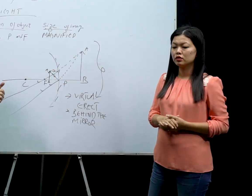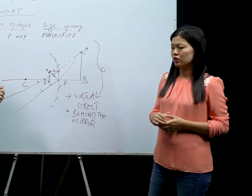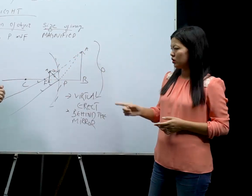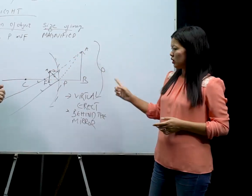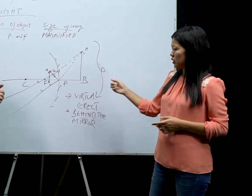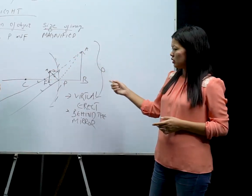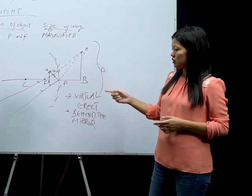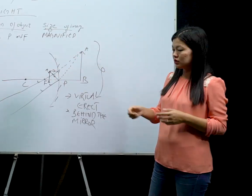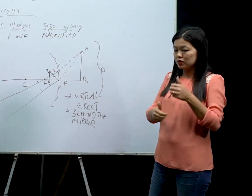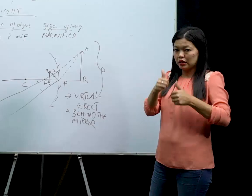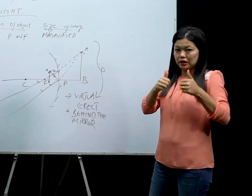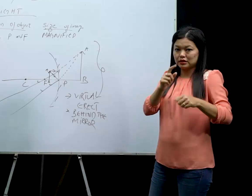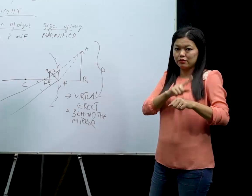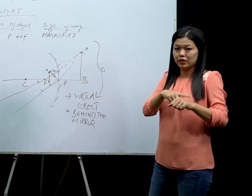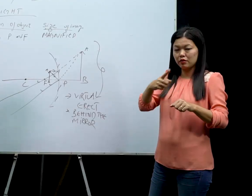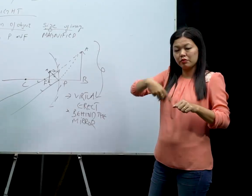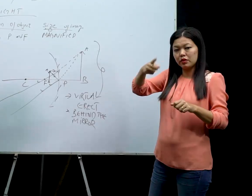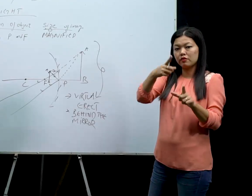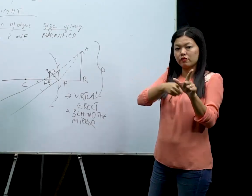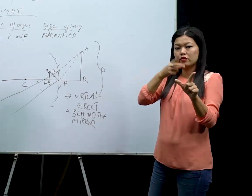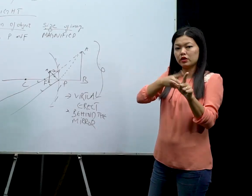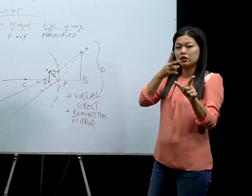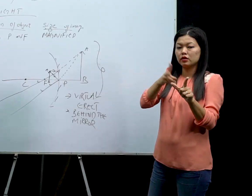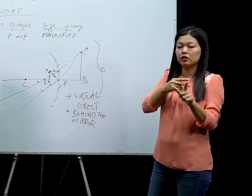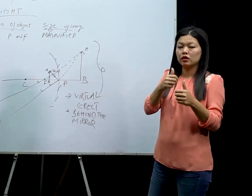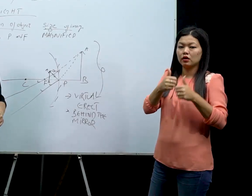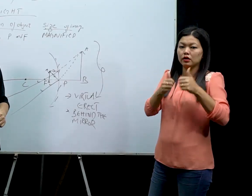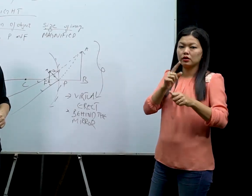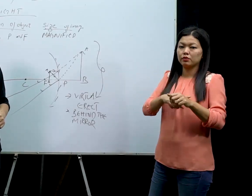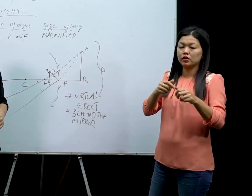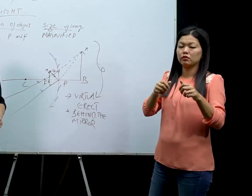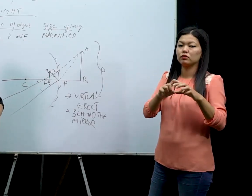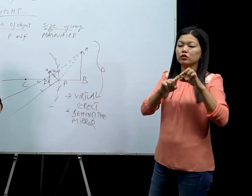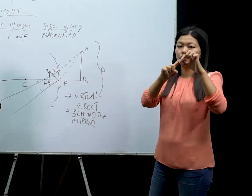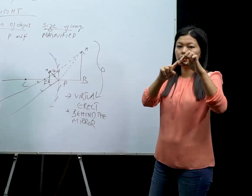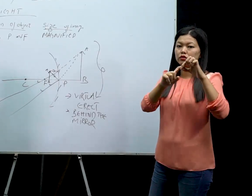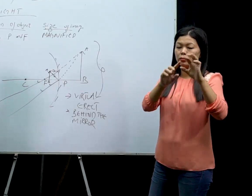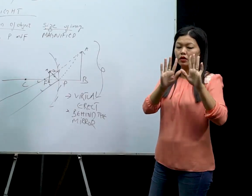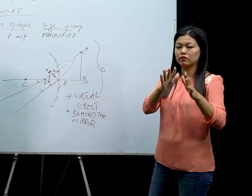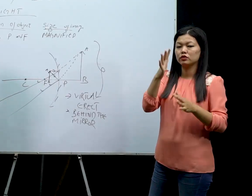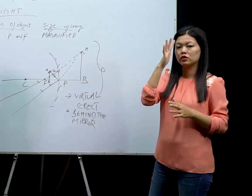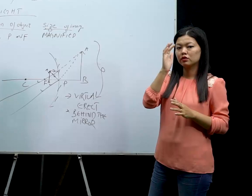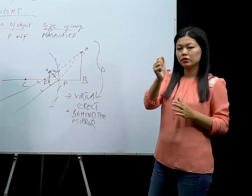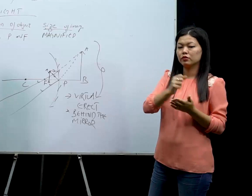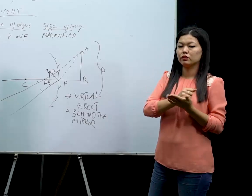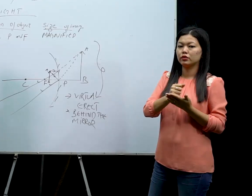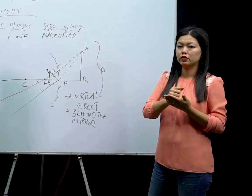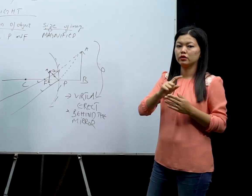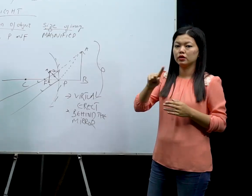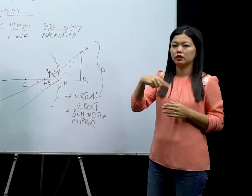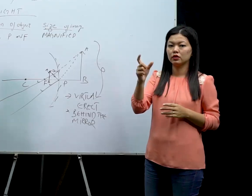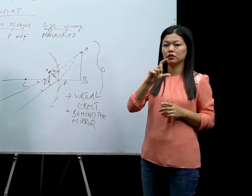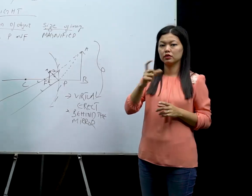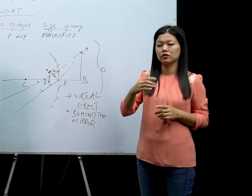type of question. Okay, so keep that in mind. So we'll continue with the next part in the next class. Thank you so much.